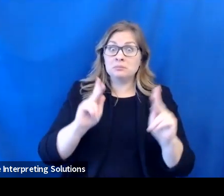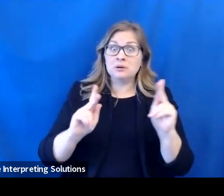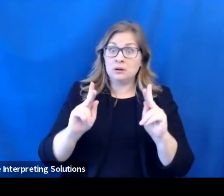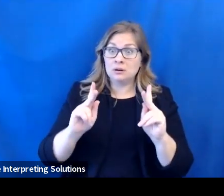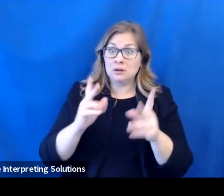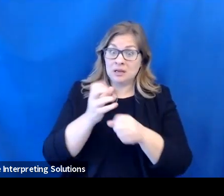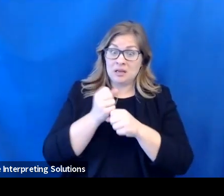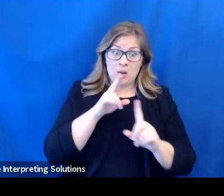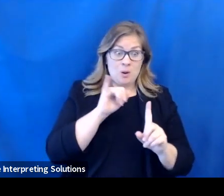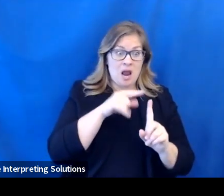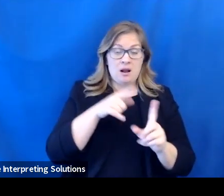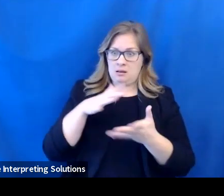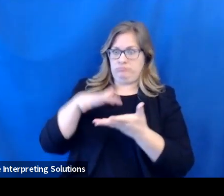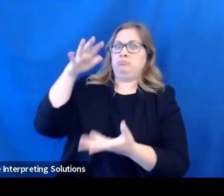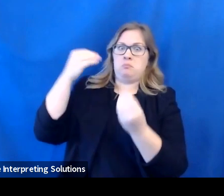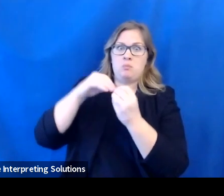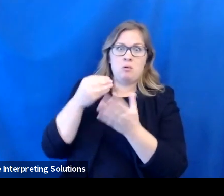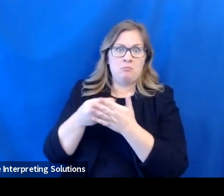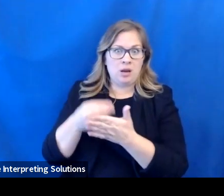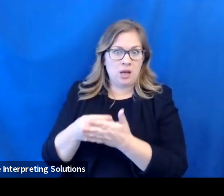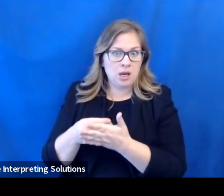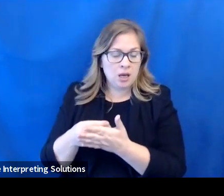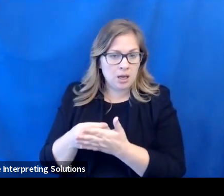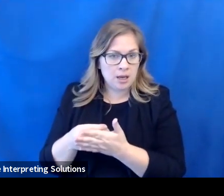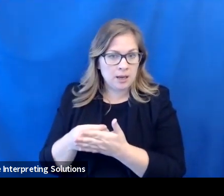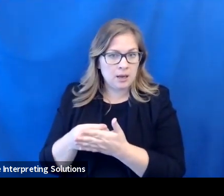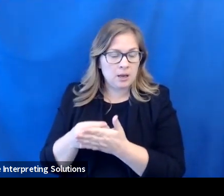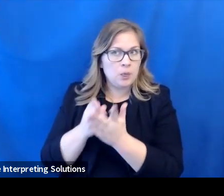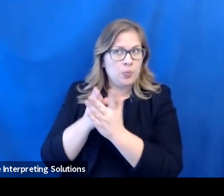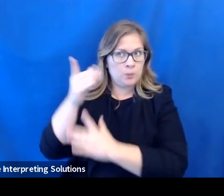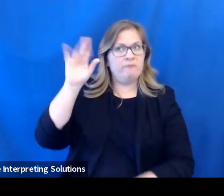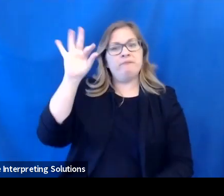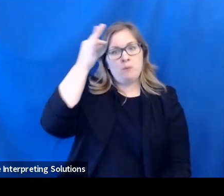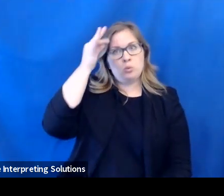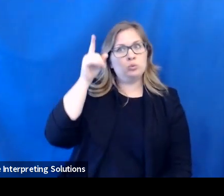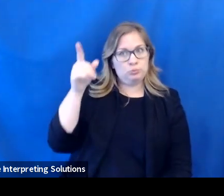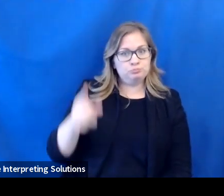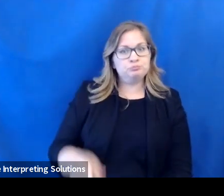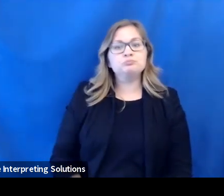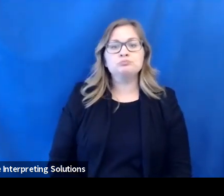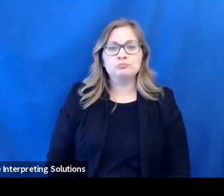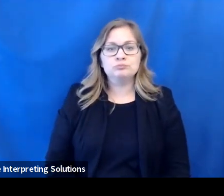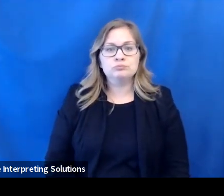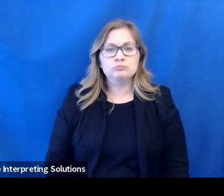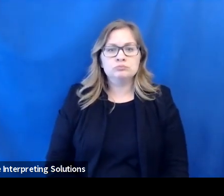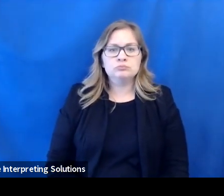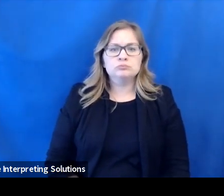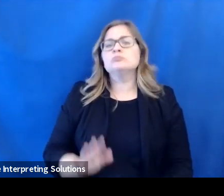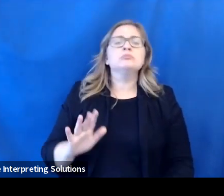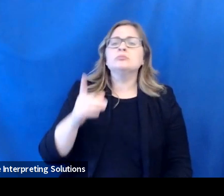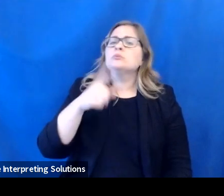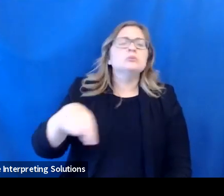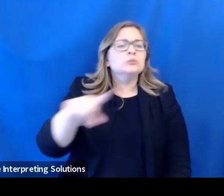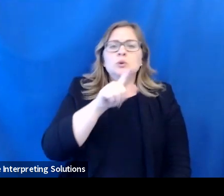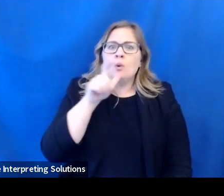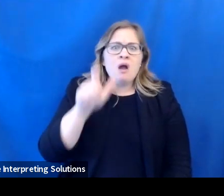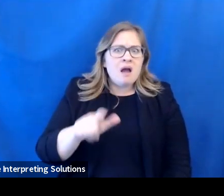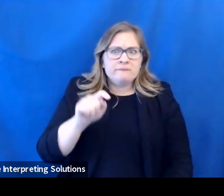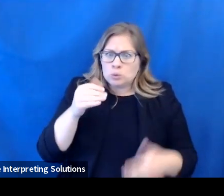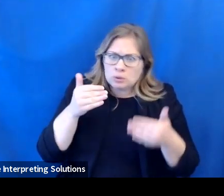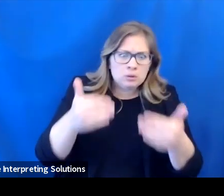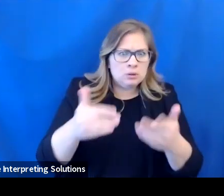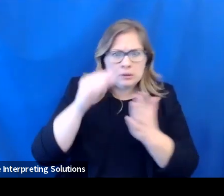guidance from the federal government, but I just want to reassure Minnesotans that you don't have to do anything proactively to get that benefit. We will automatically